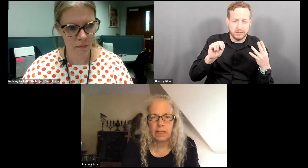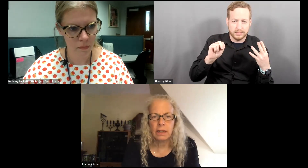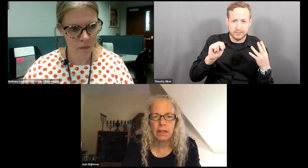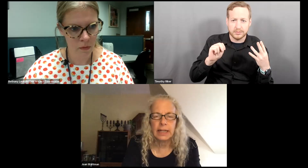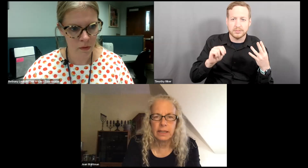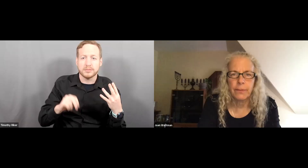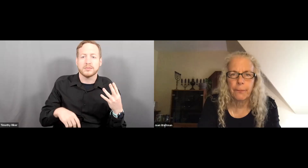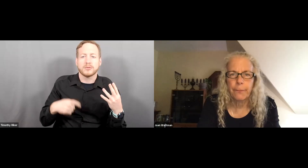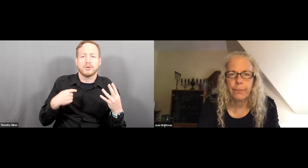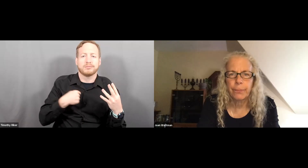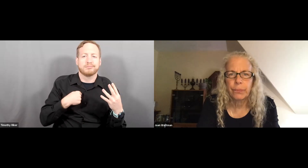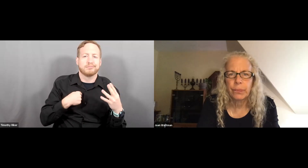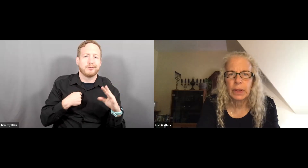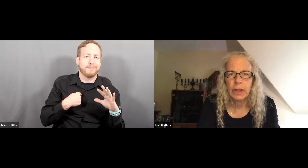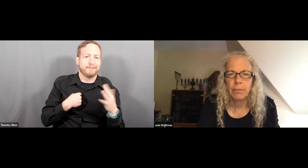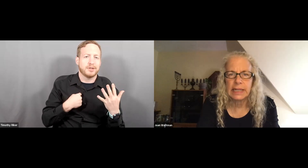Tina Elson.